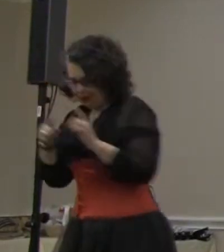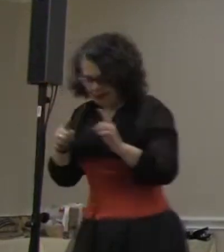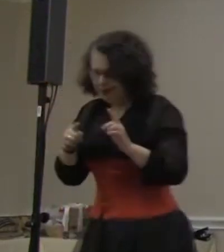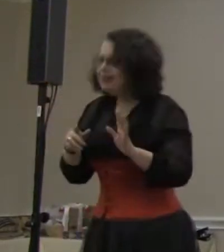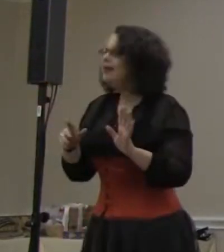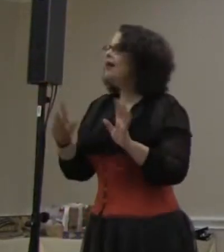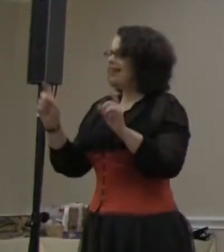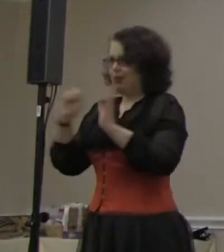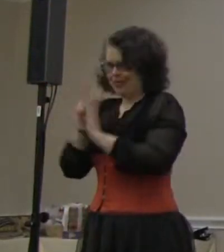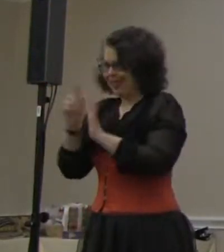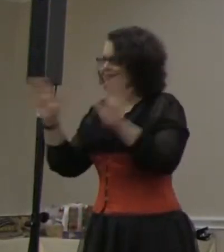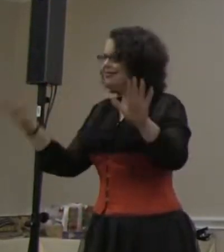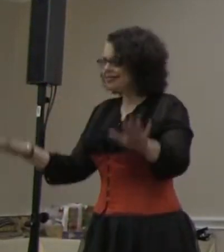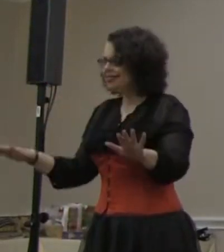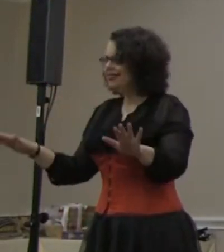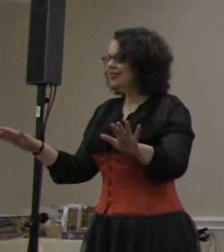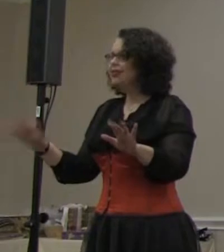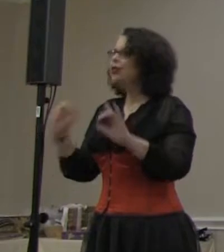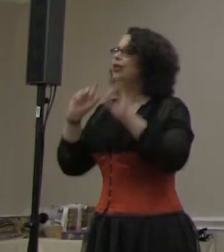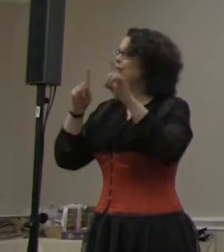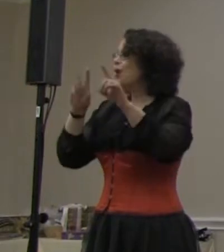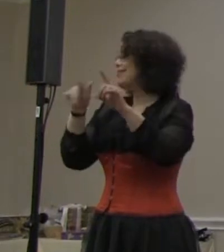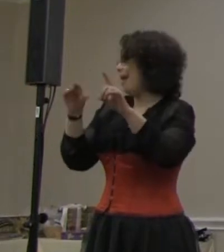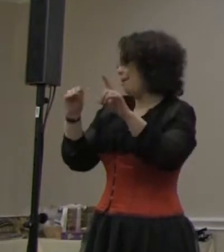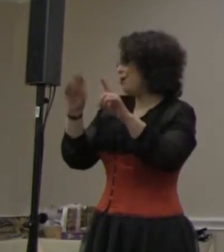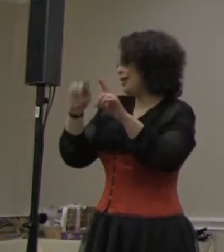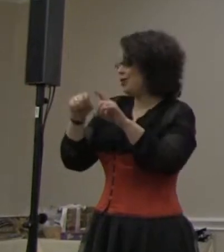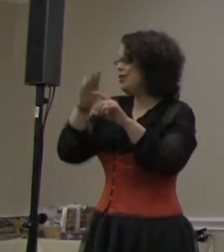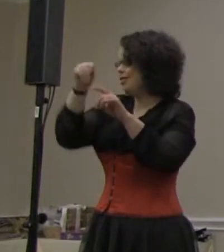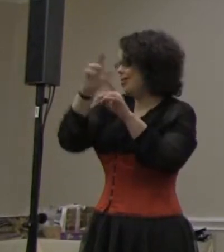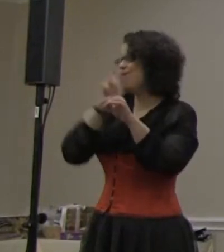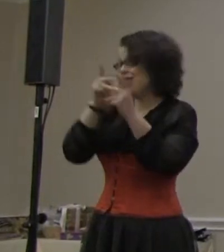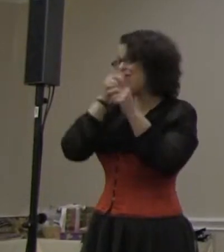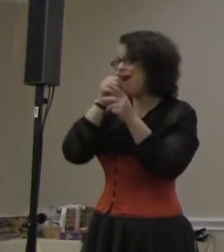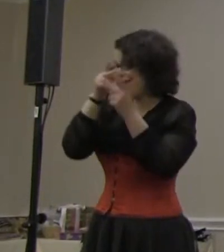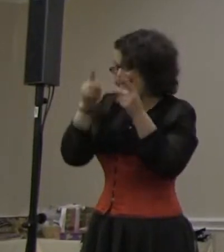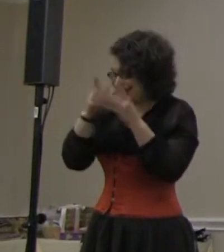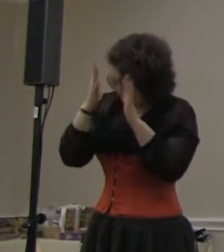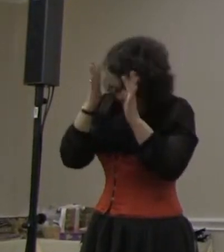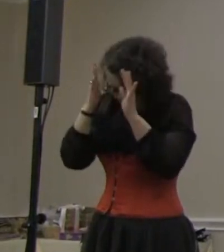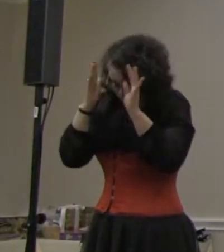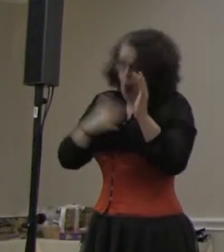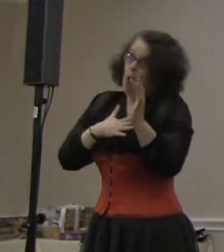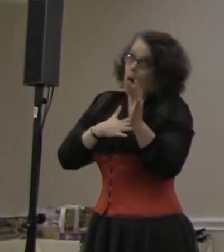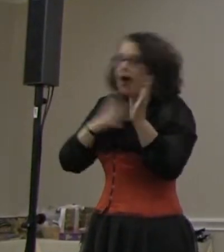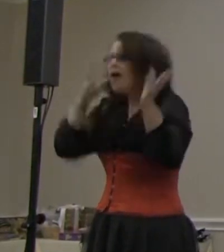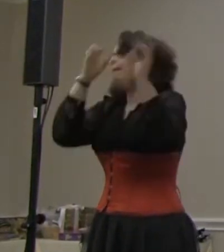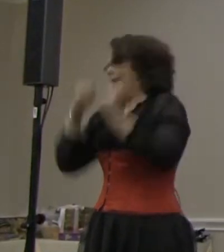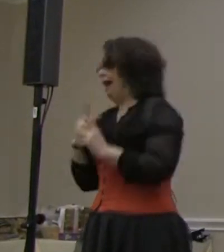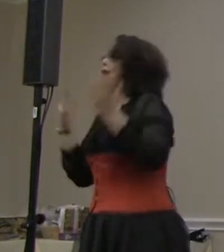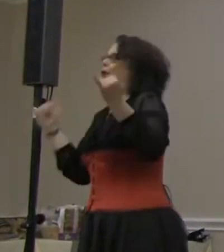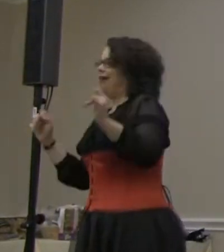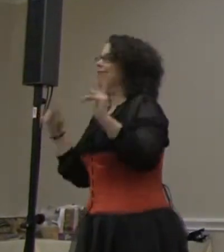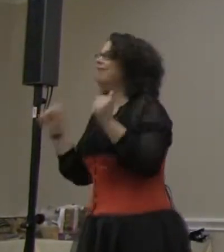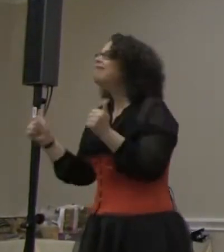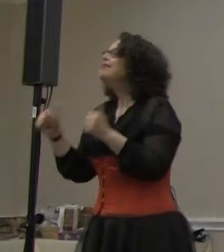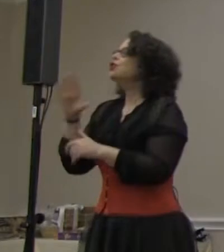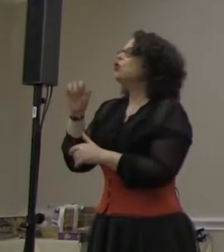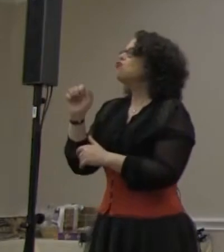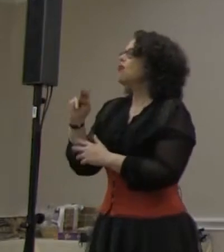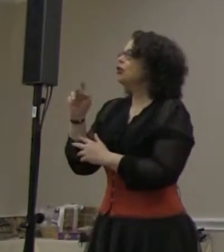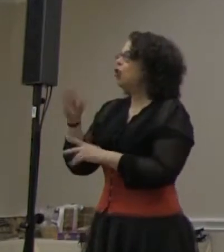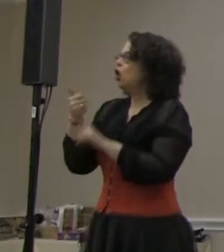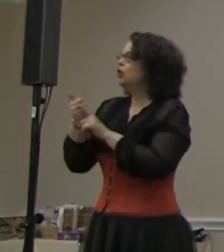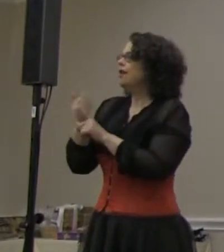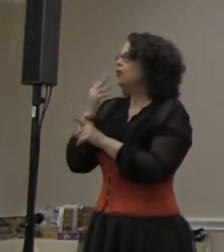Wait, I'll give you a second. You can go join the sapiosexuals in the bunk and then come on back. So Crenshaw, who herself is a